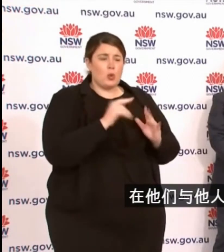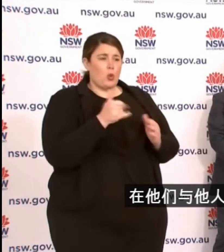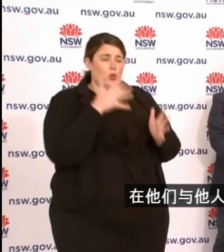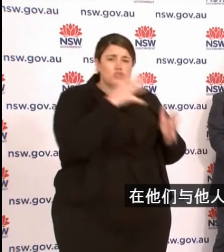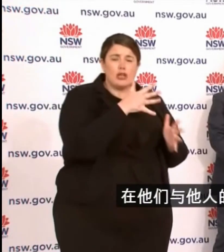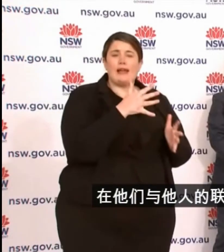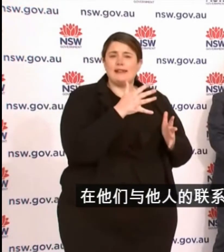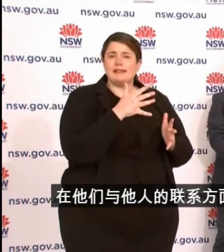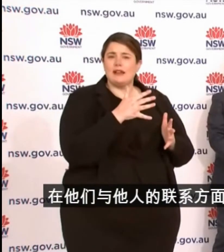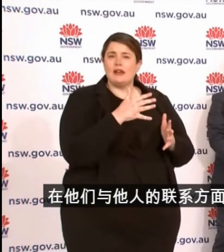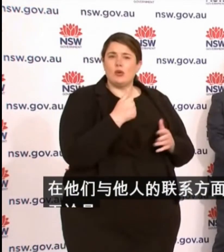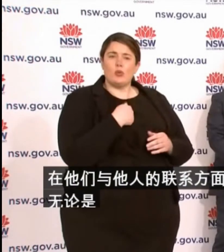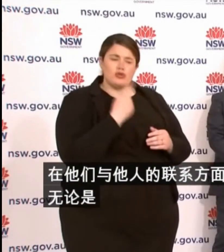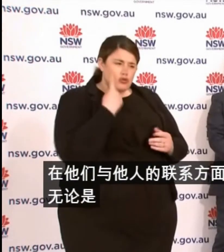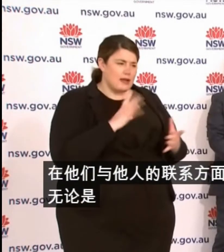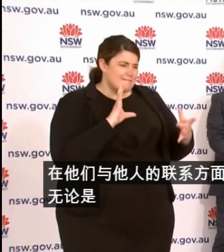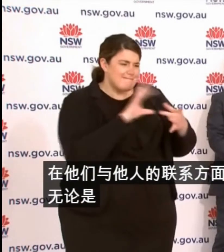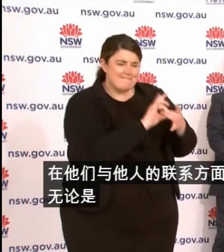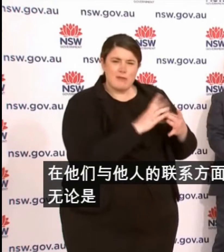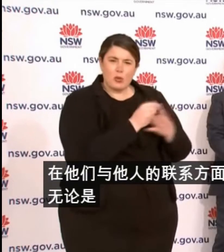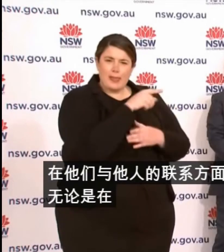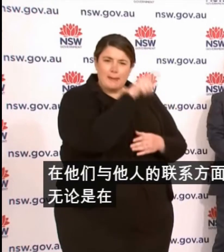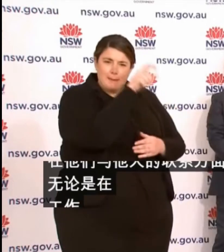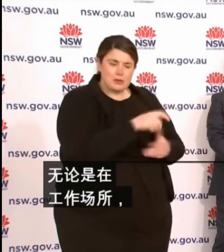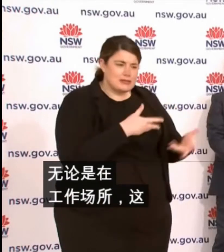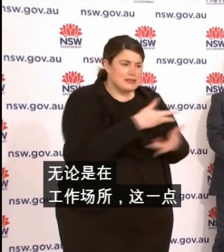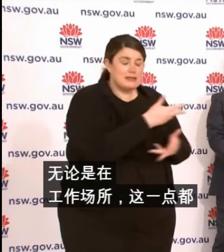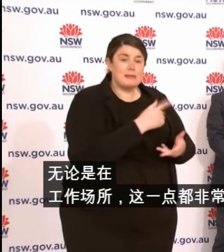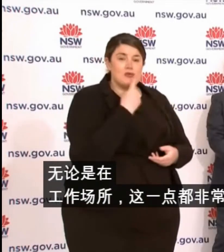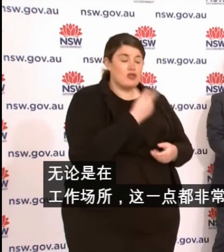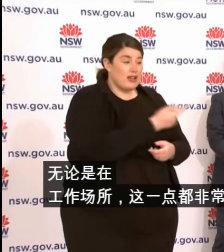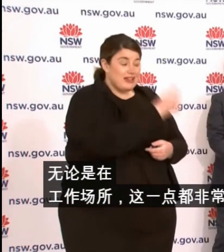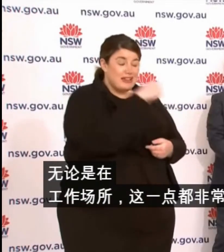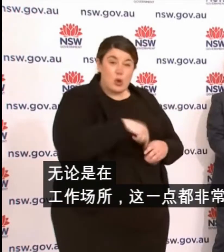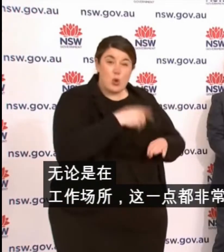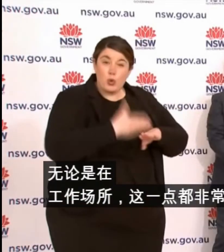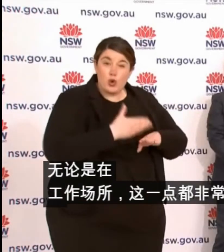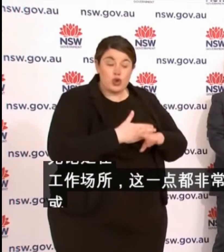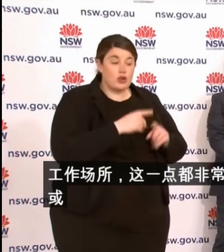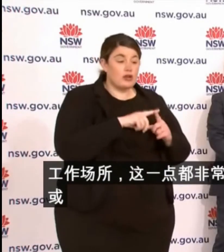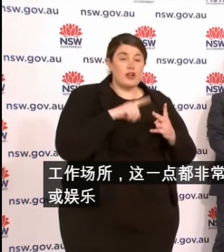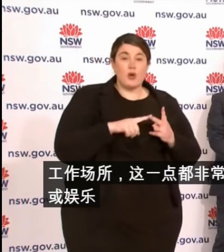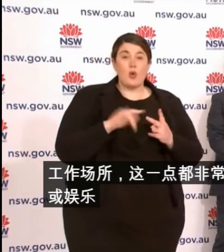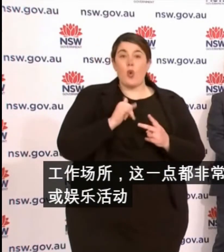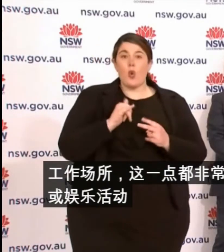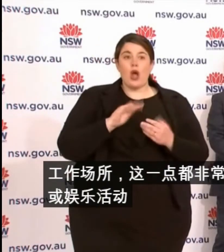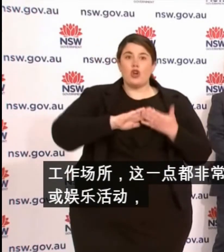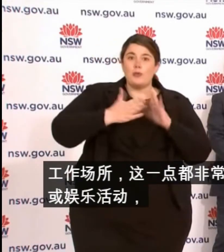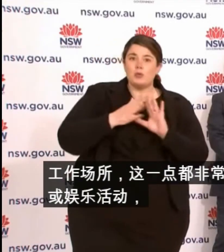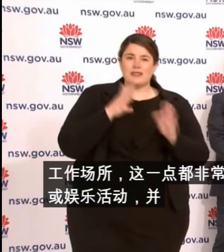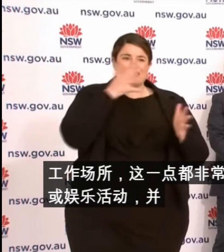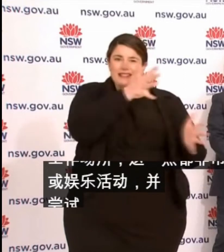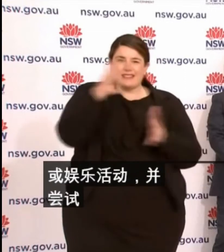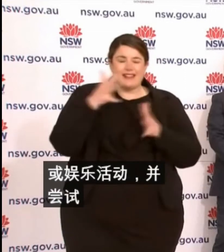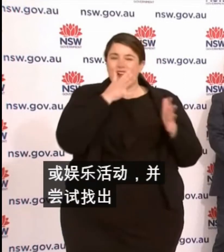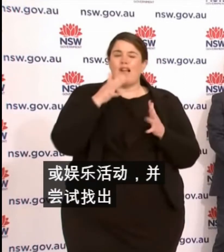that matter to them in terms of their connections with others, whether it's the workplace, the community, or their recreational activities,